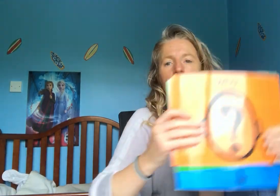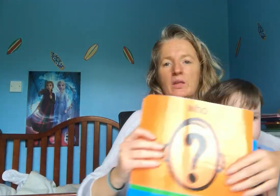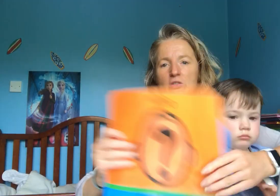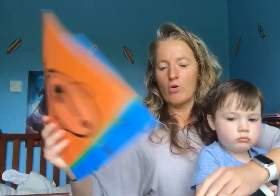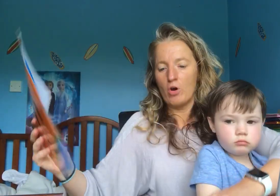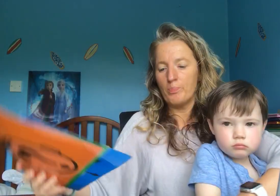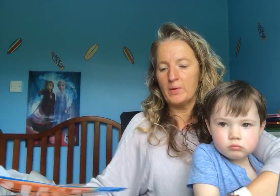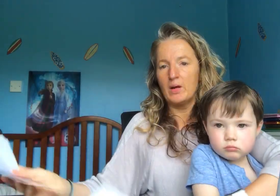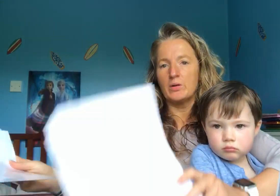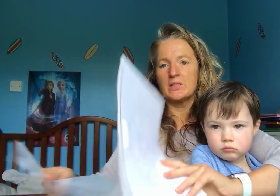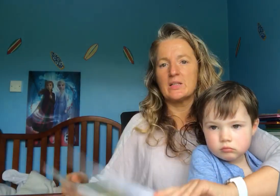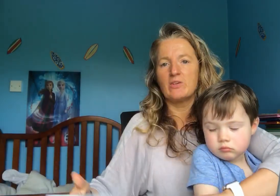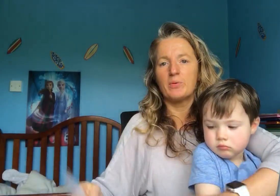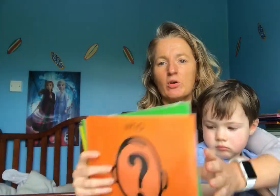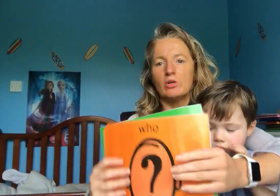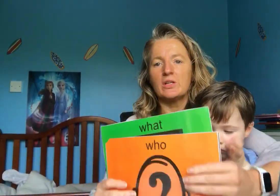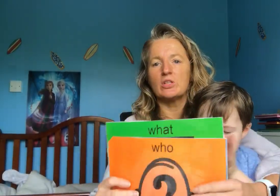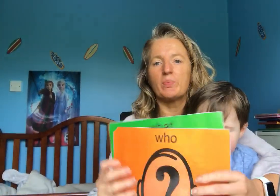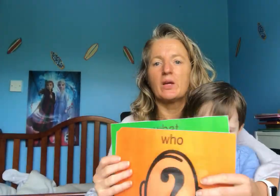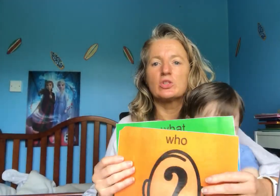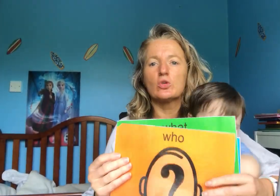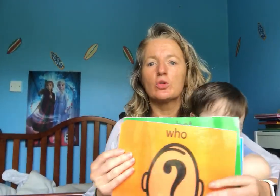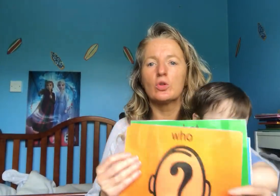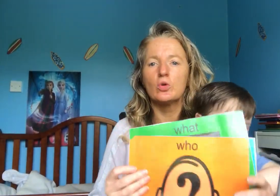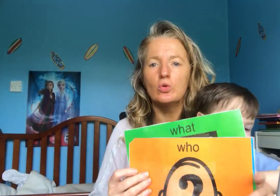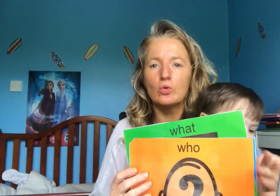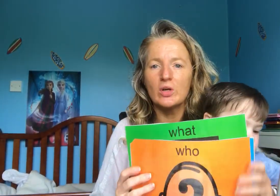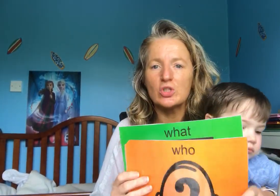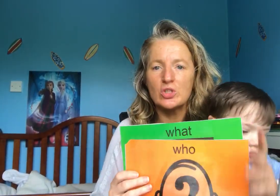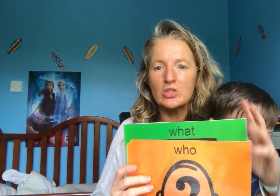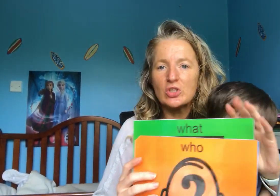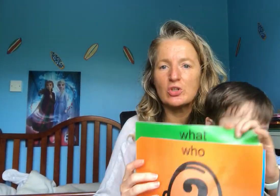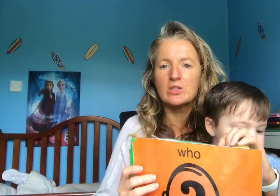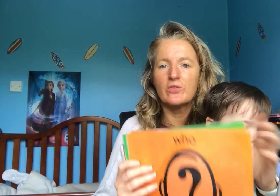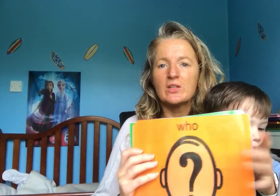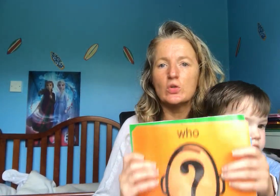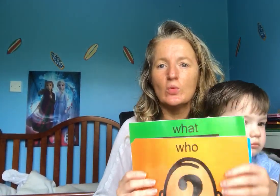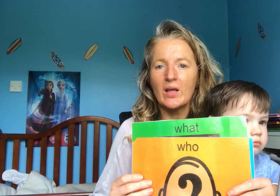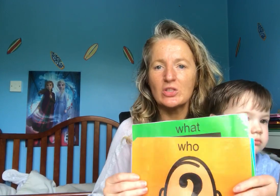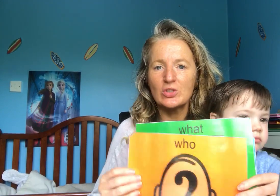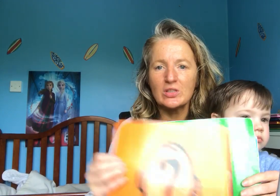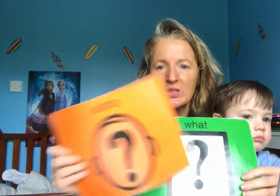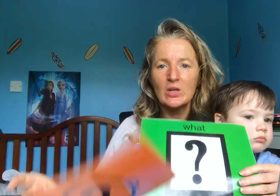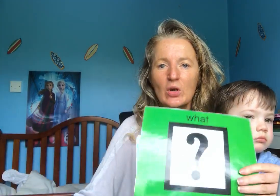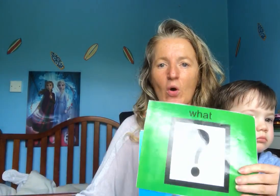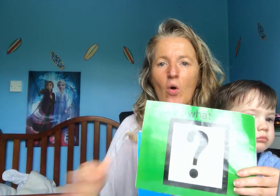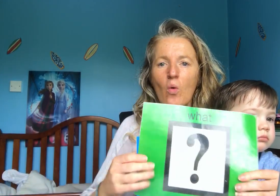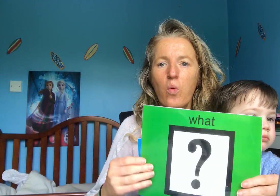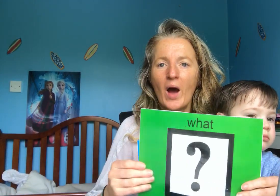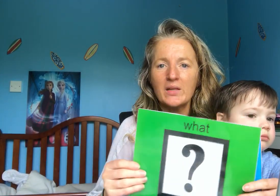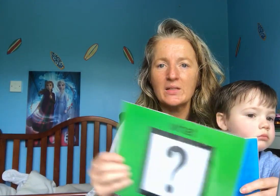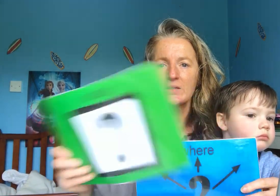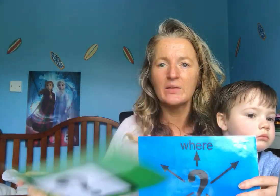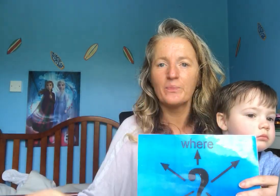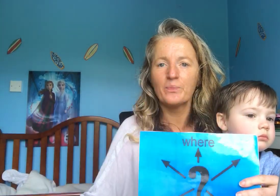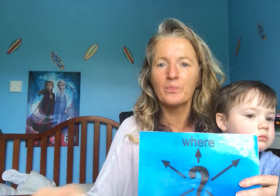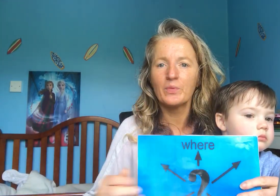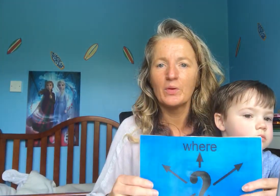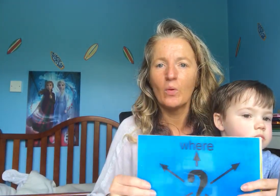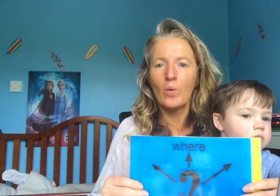These are all up online. I said you put all these up online. So, the who question, just trying to find who answers. What?